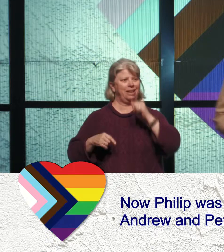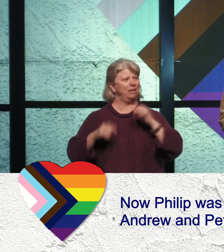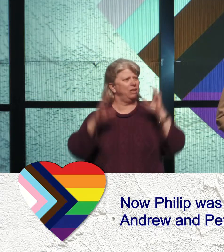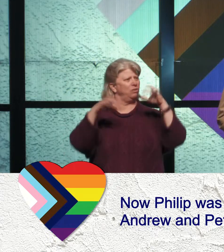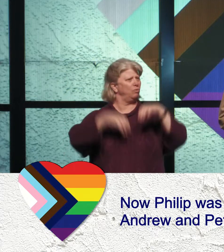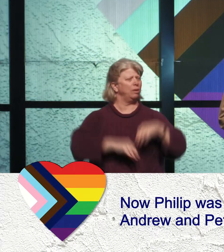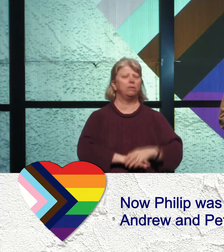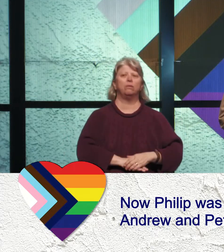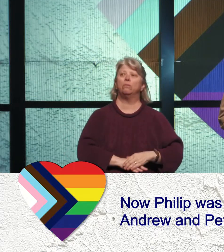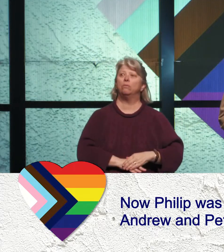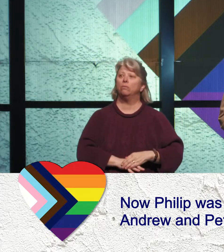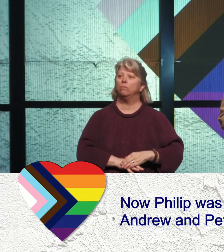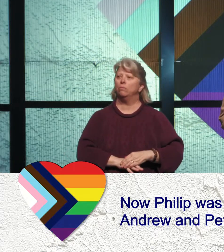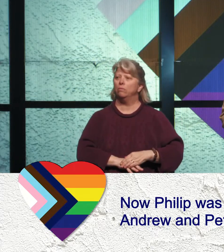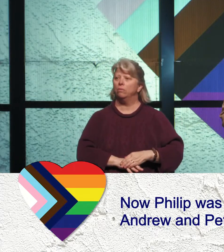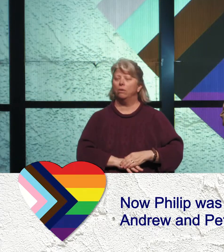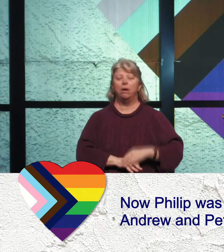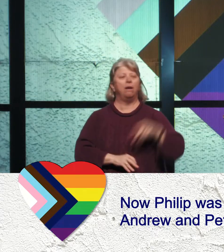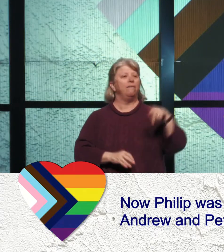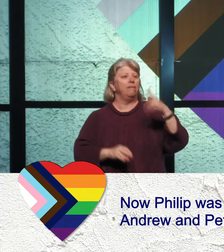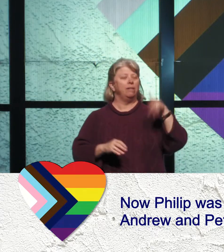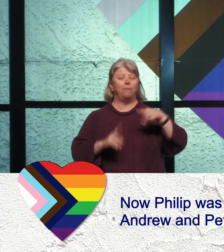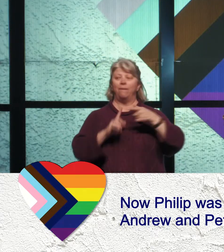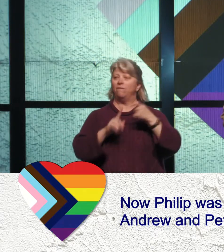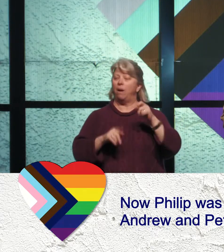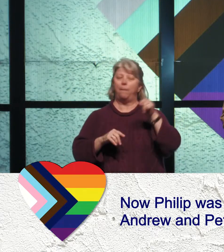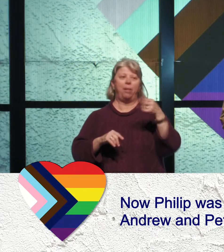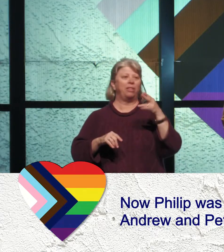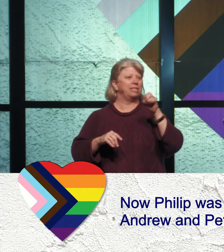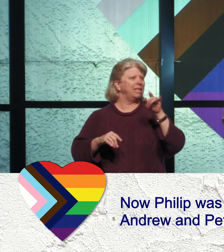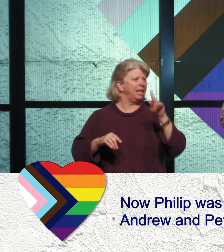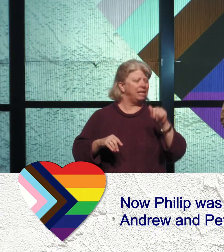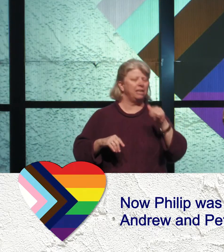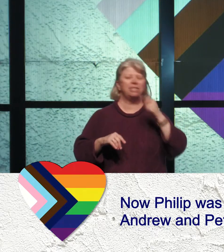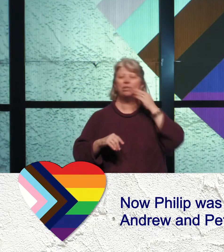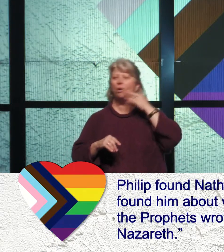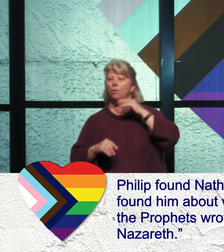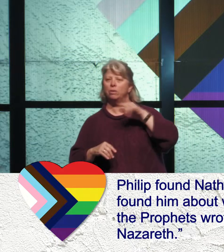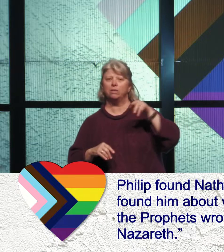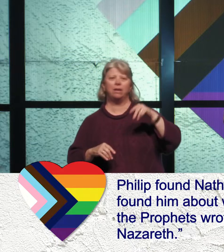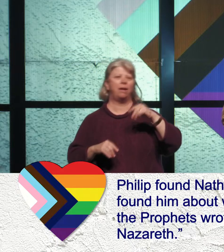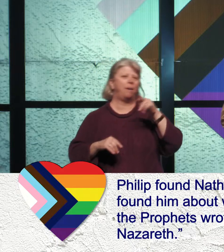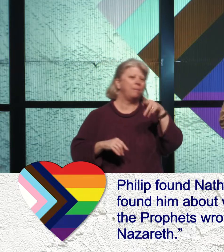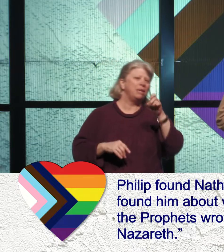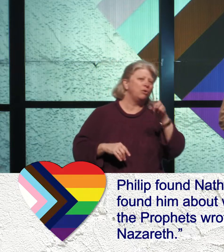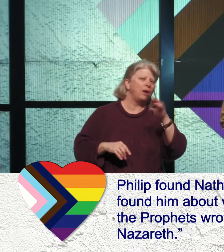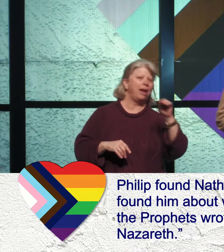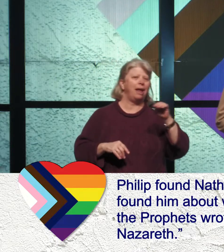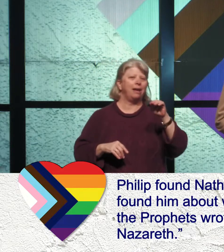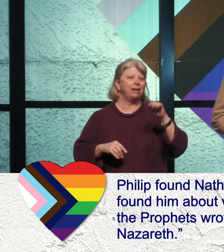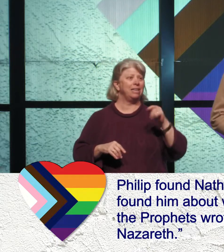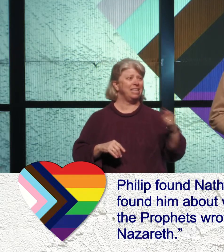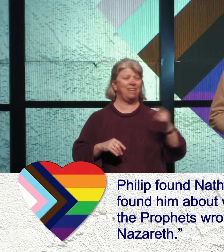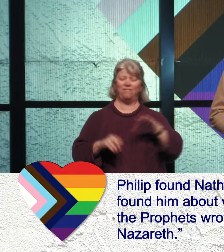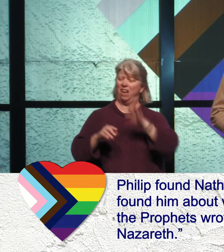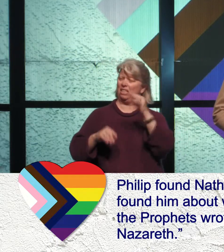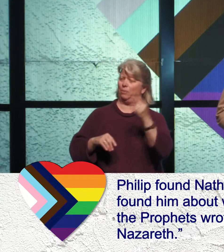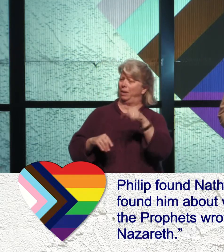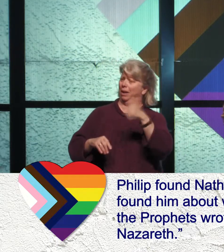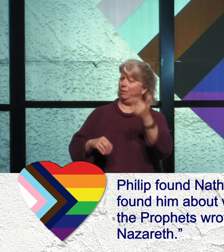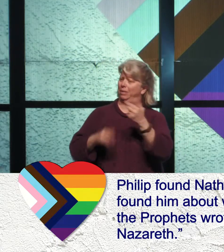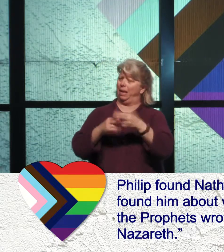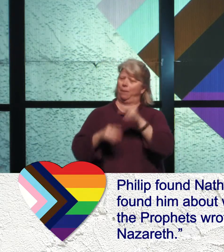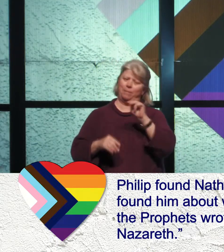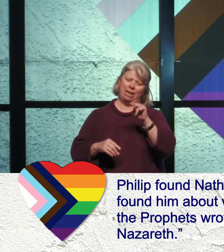strange. So Philip was from Bethsaida. He knows Peter and Andrew. Now Philip goes out and he finds this guy named Nathanael. And